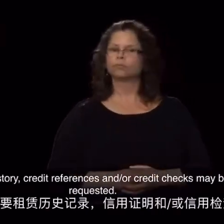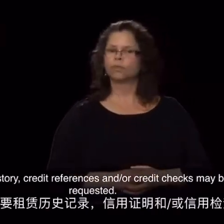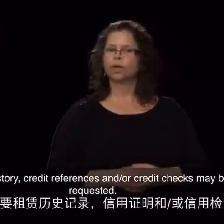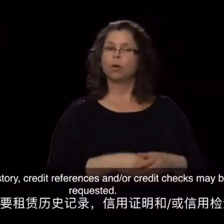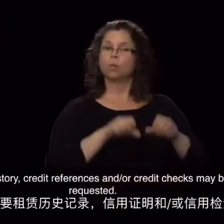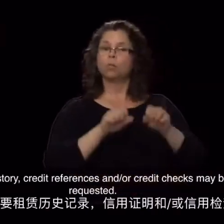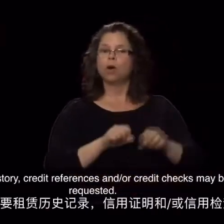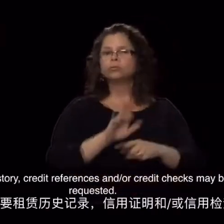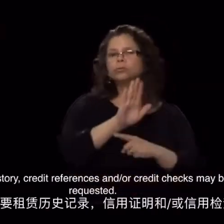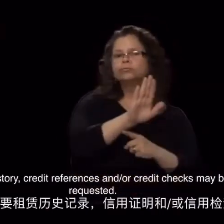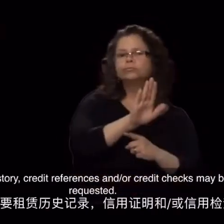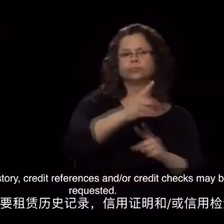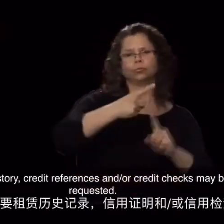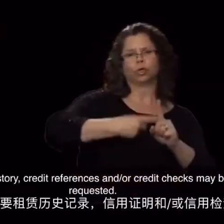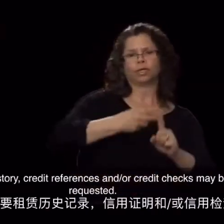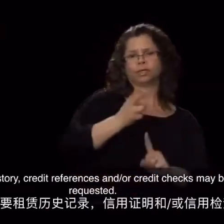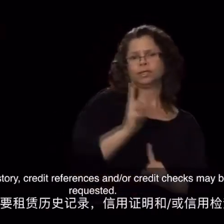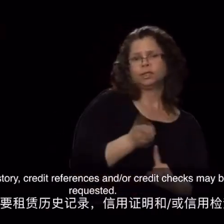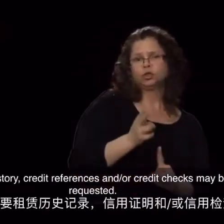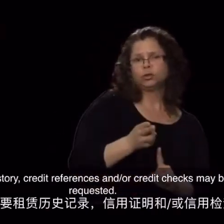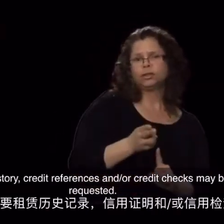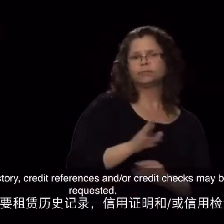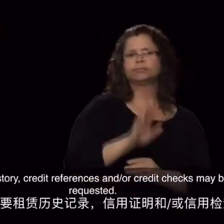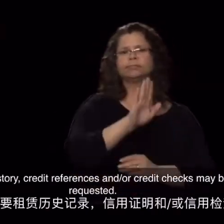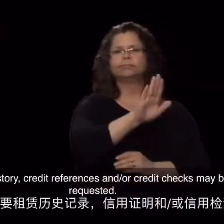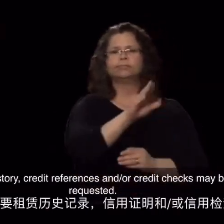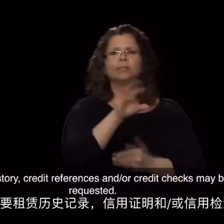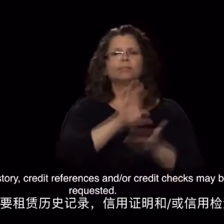references, and/or credit checks may be requested.